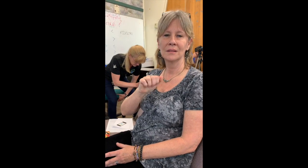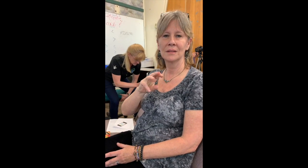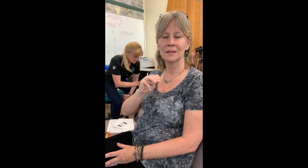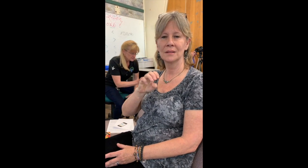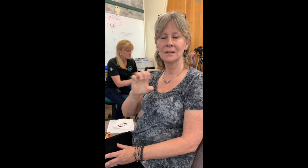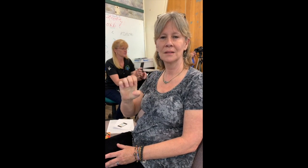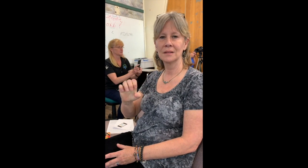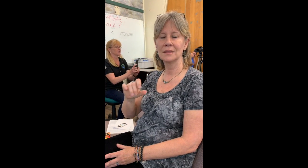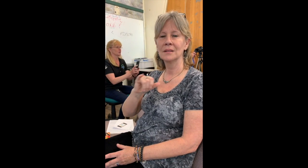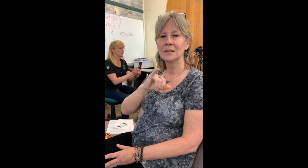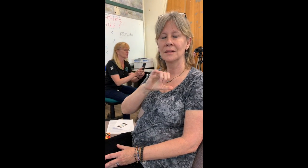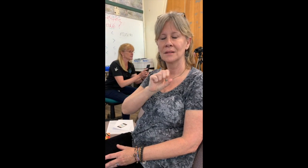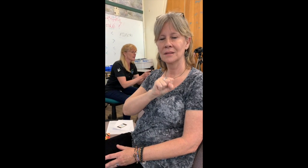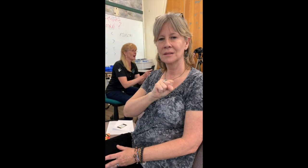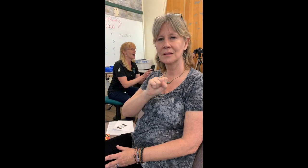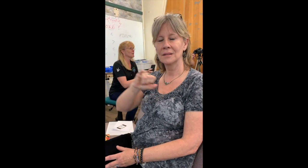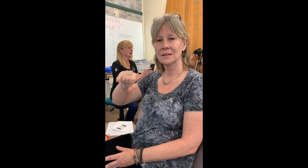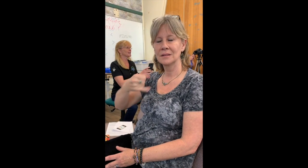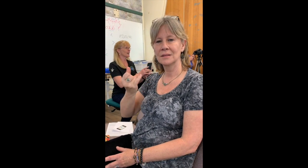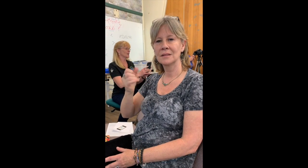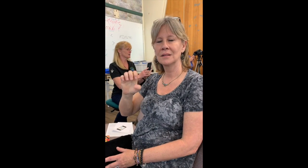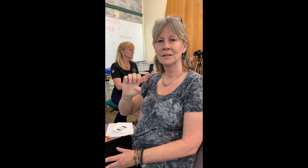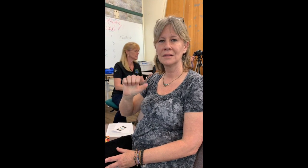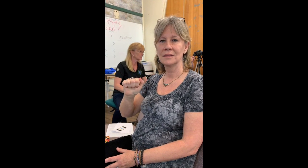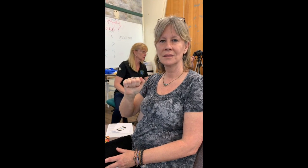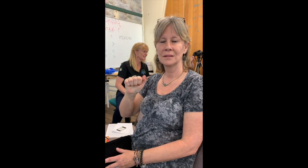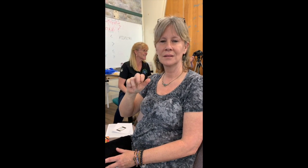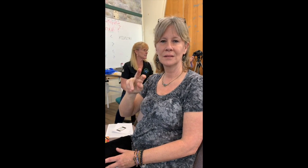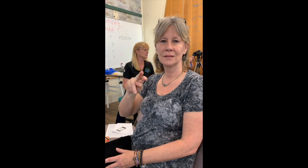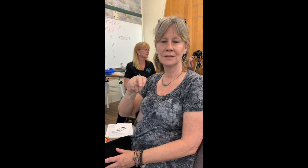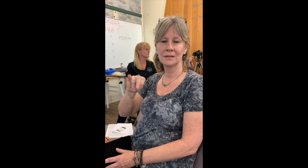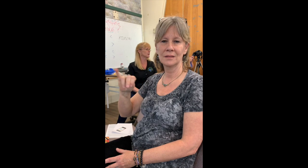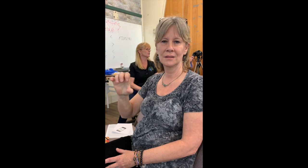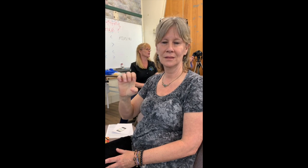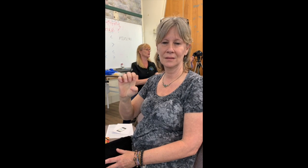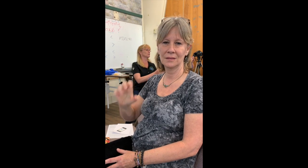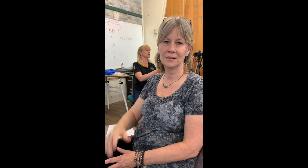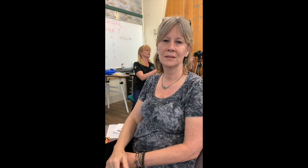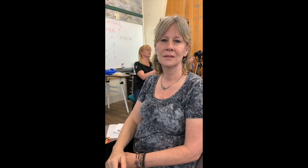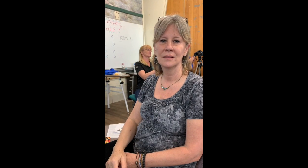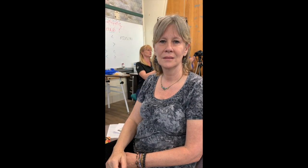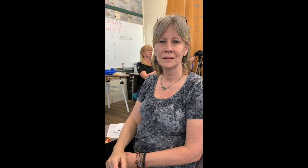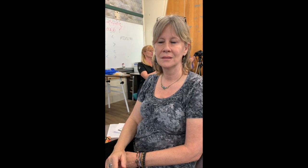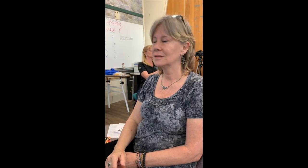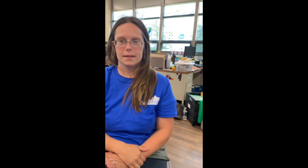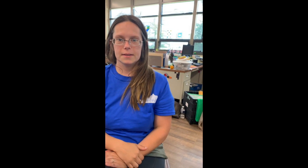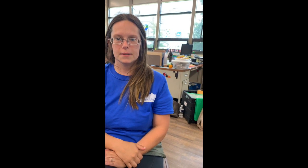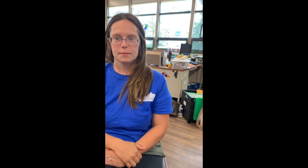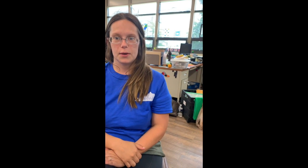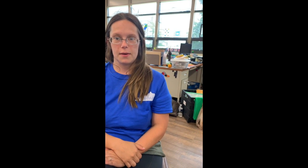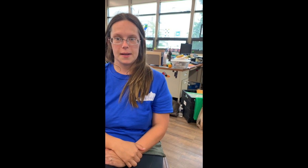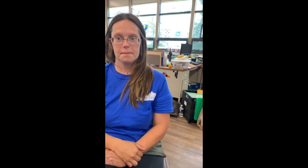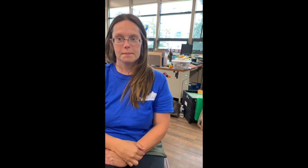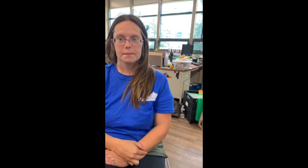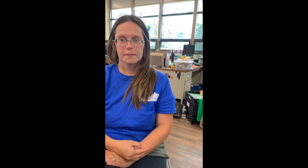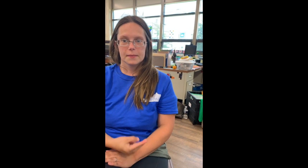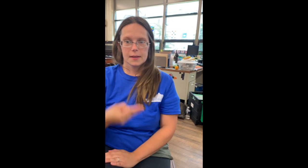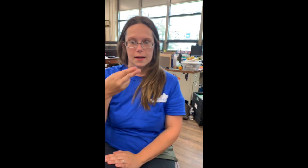what do I say? You're going to say, hi, my name is, and spell your name. And I want to. okay, ready?